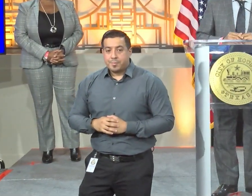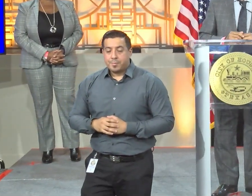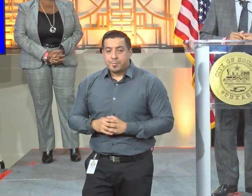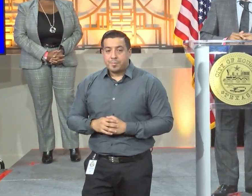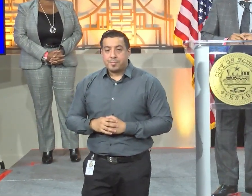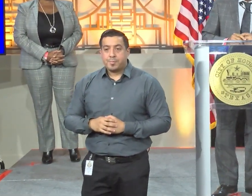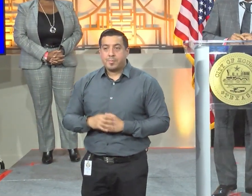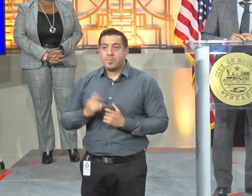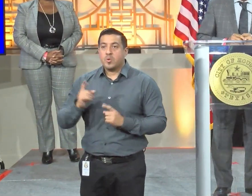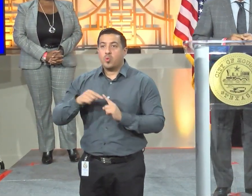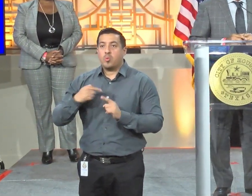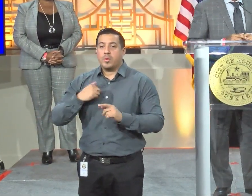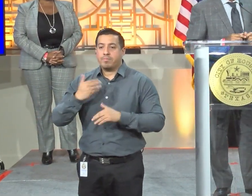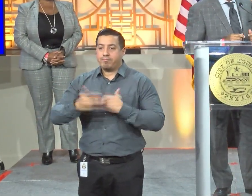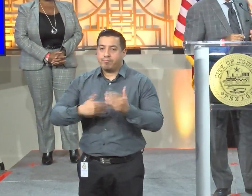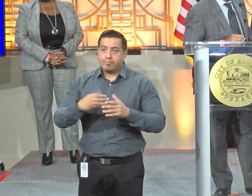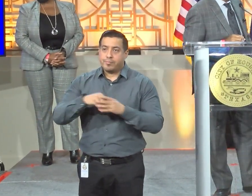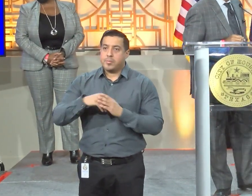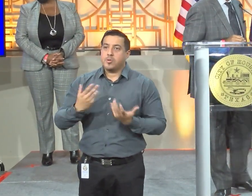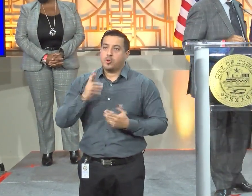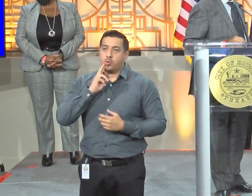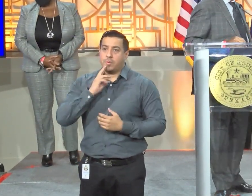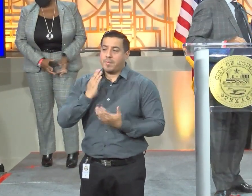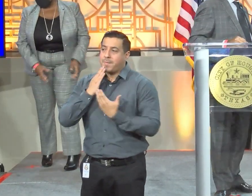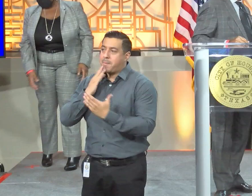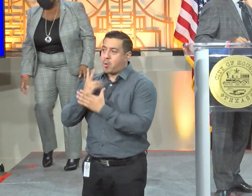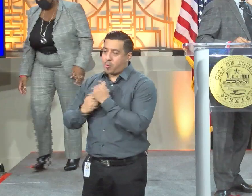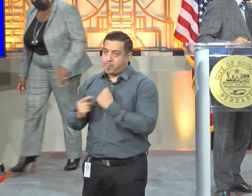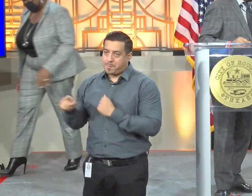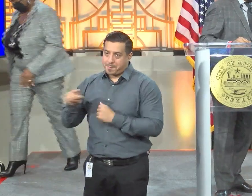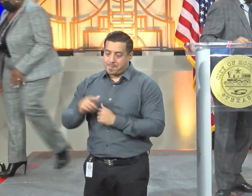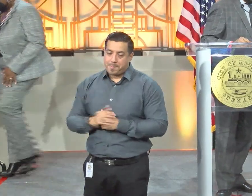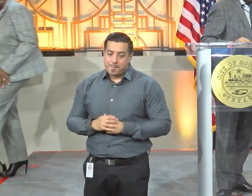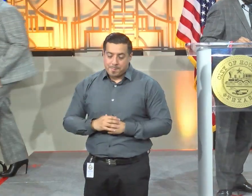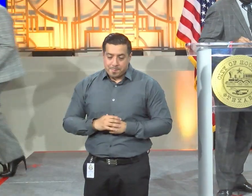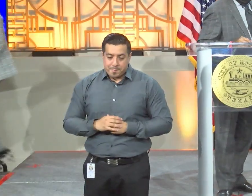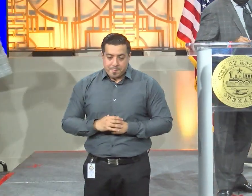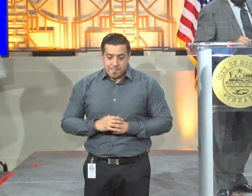As we move forward in the city of Houston. Thank you both.